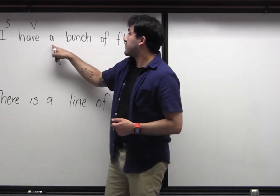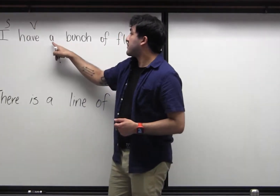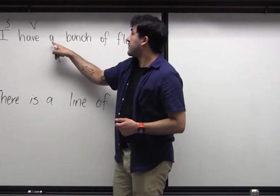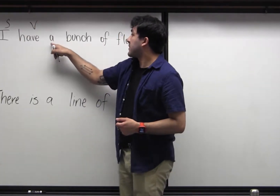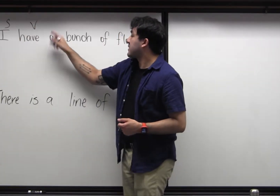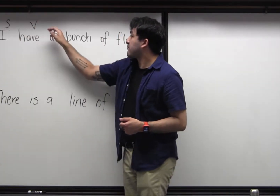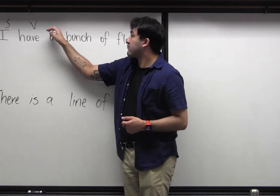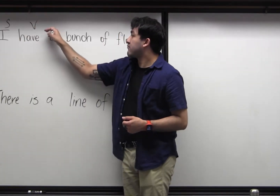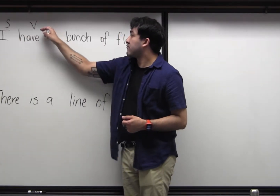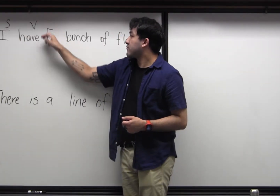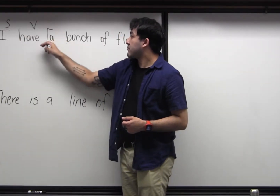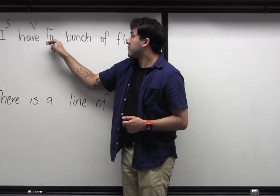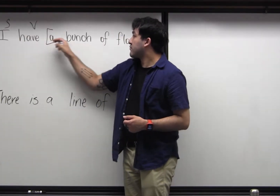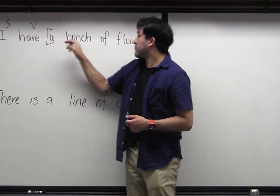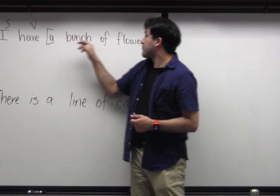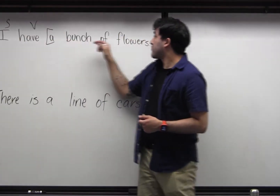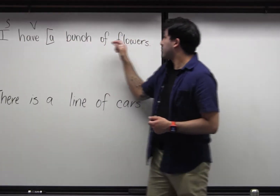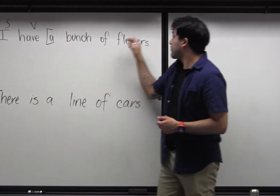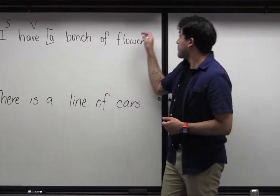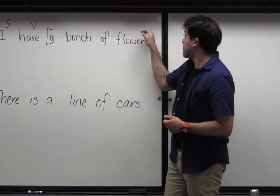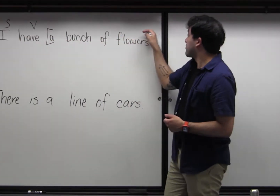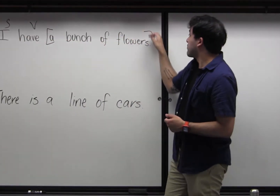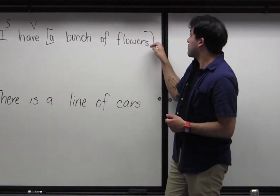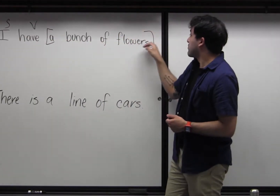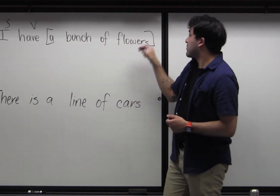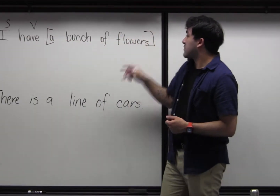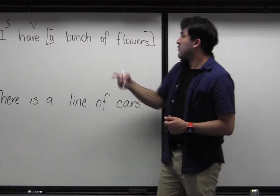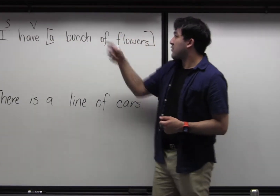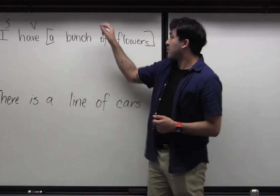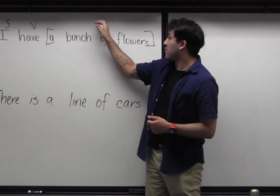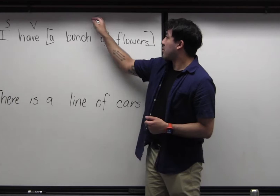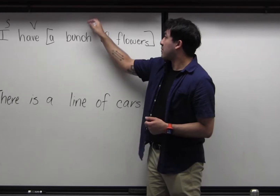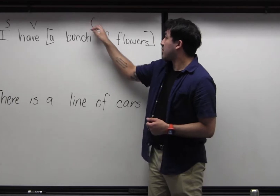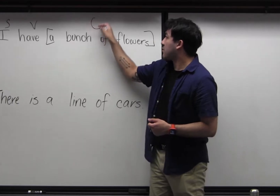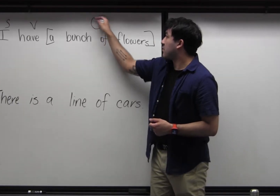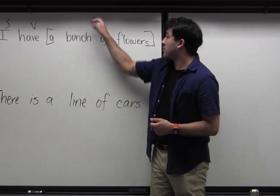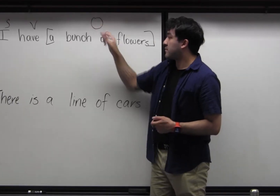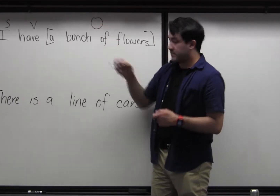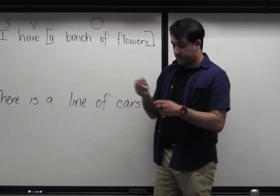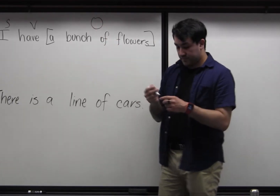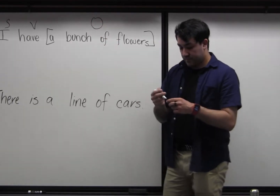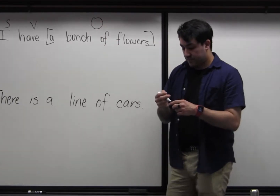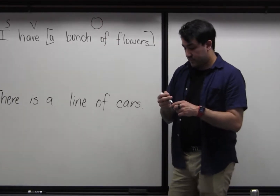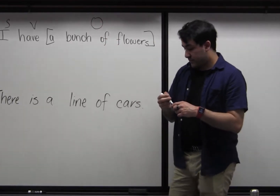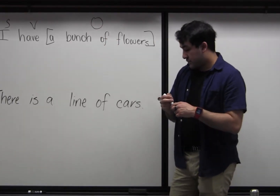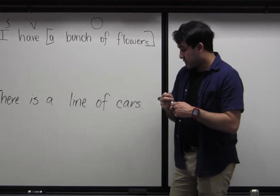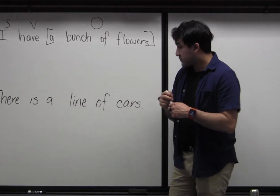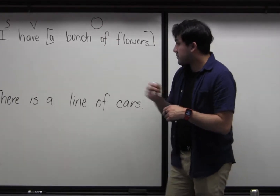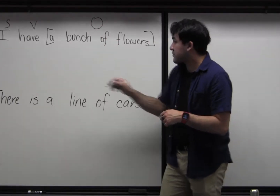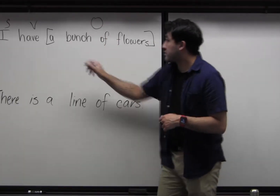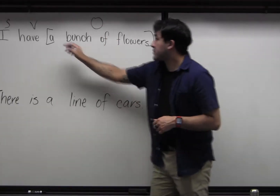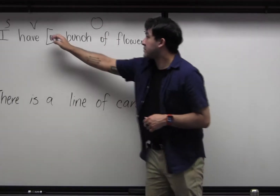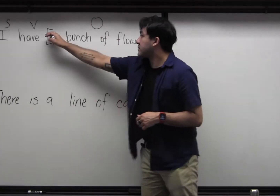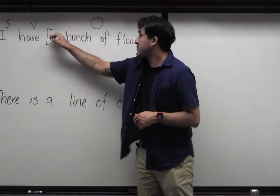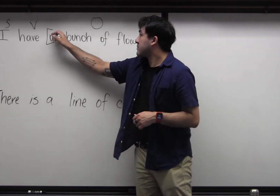verb. We'll go ahead and a bunch of flowers is our object. And then we'll breathe this up even